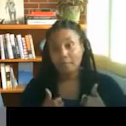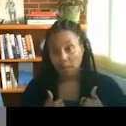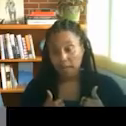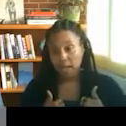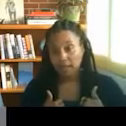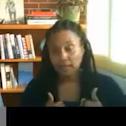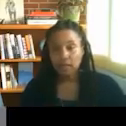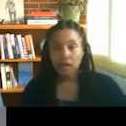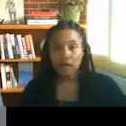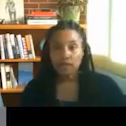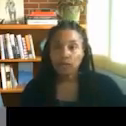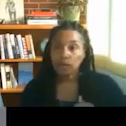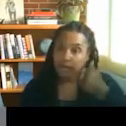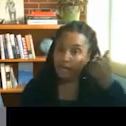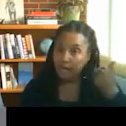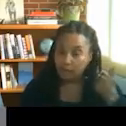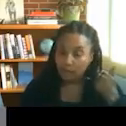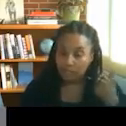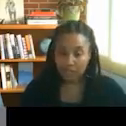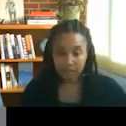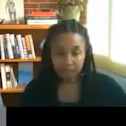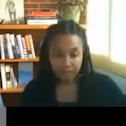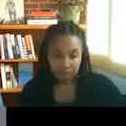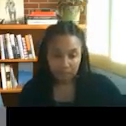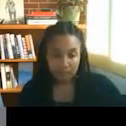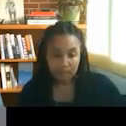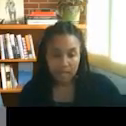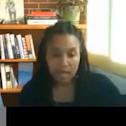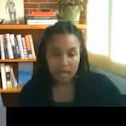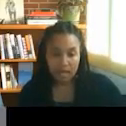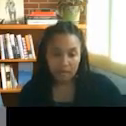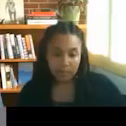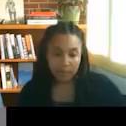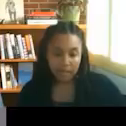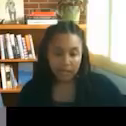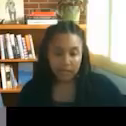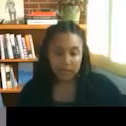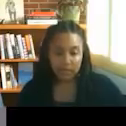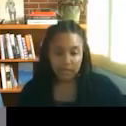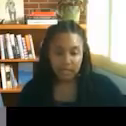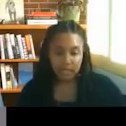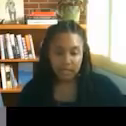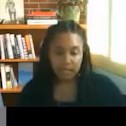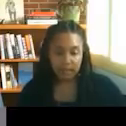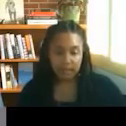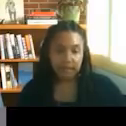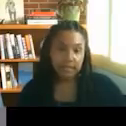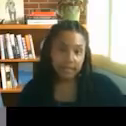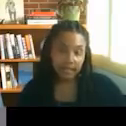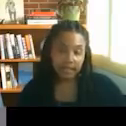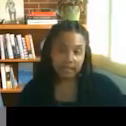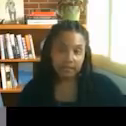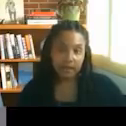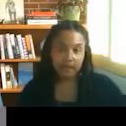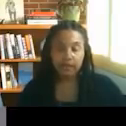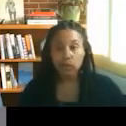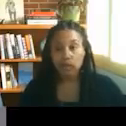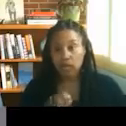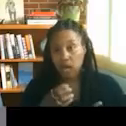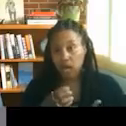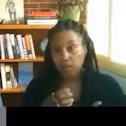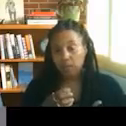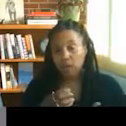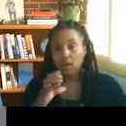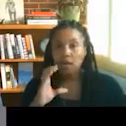for backpack, for hair brushing. We might use the C classifier